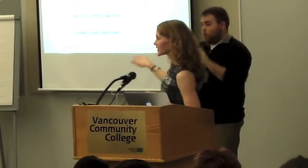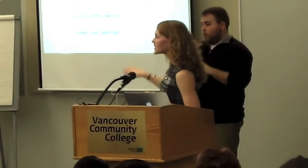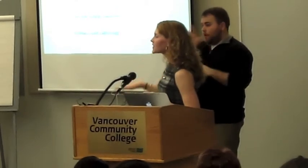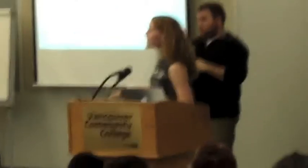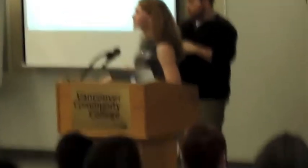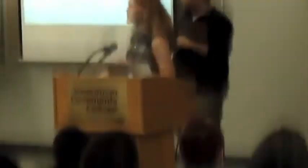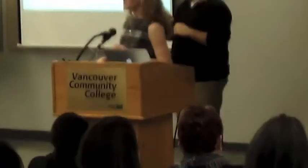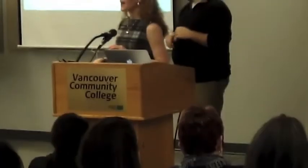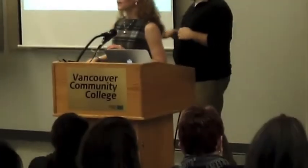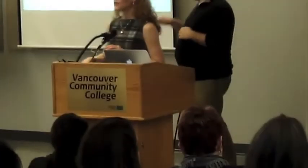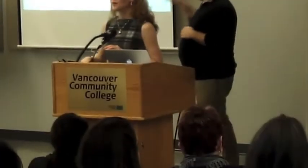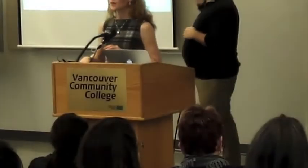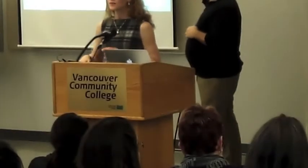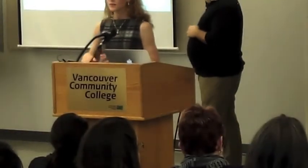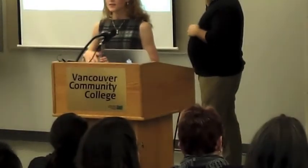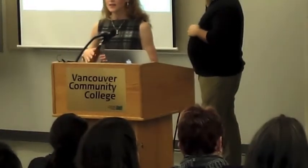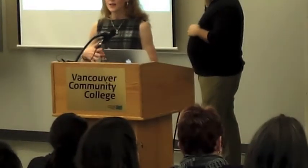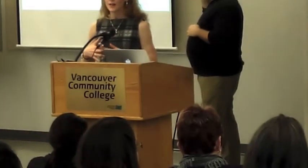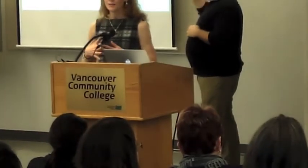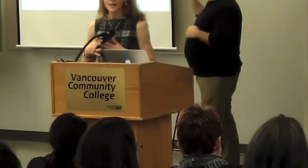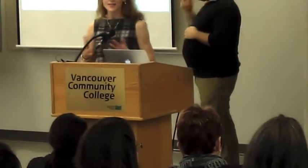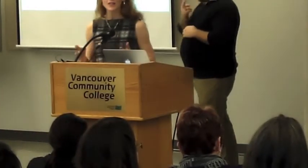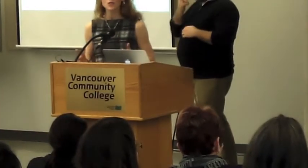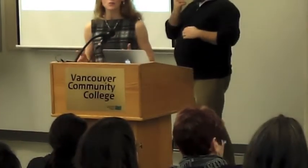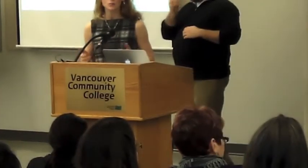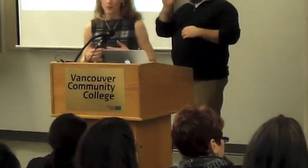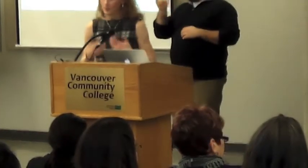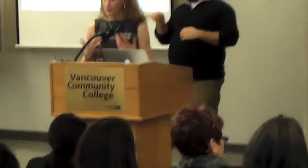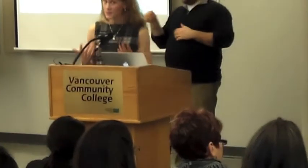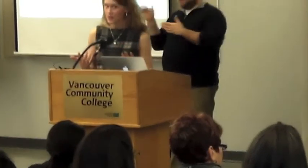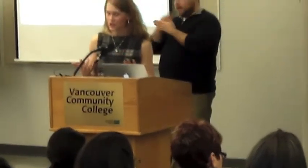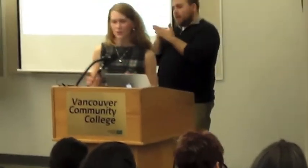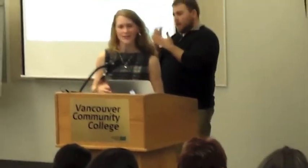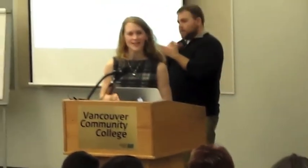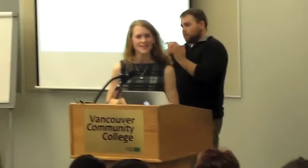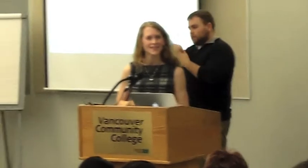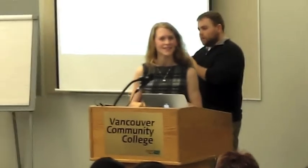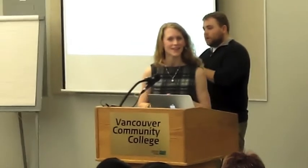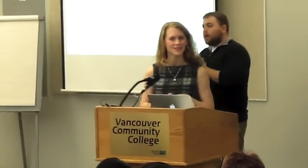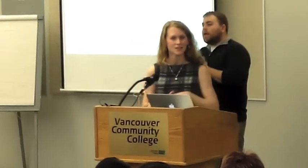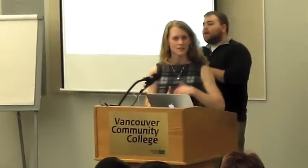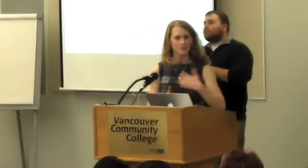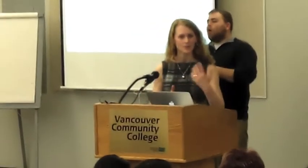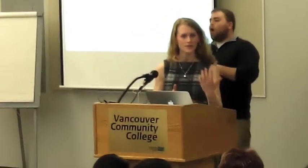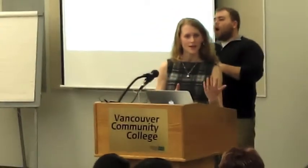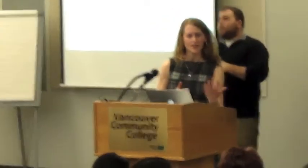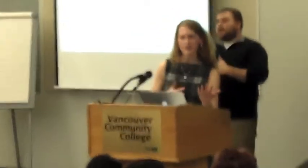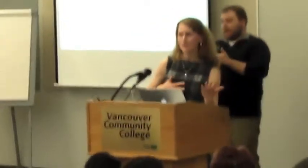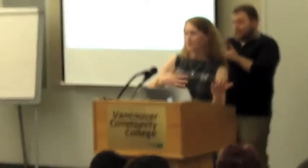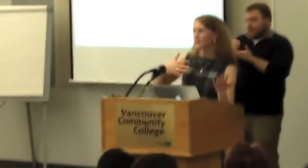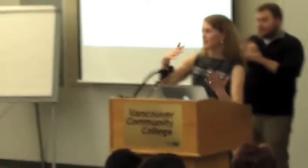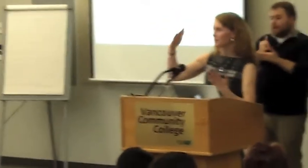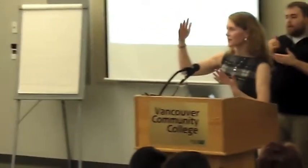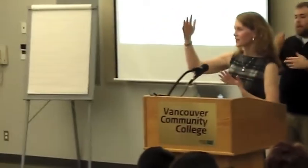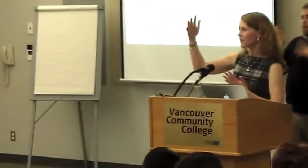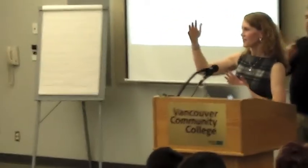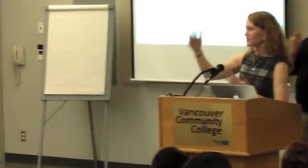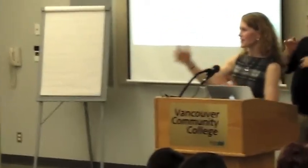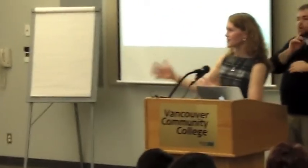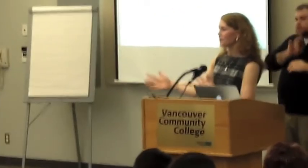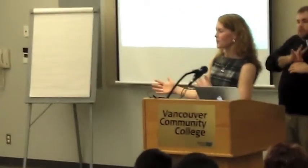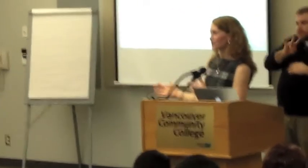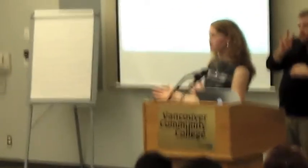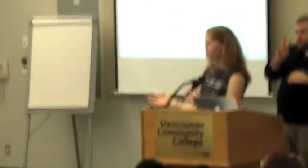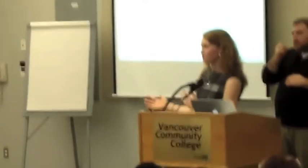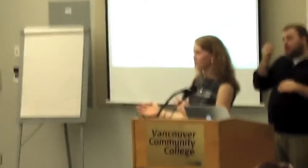and collecting, that we see a fascination, maybe an obsession with collecting things. Starts about 7, peaks about